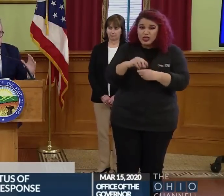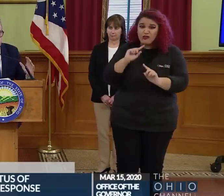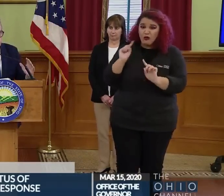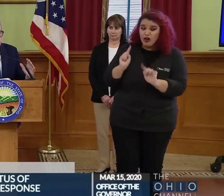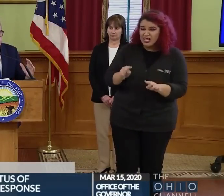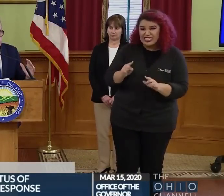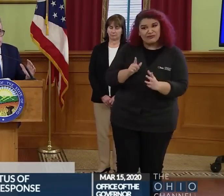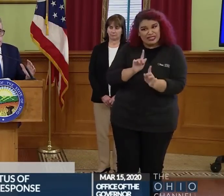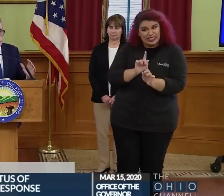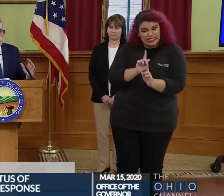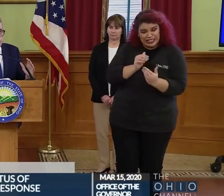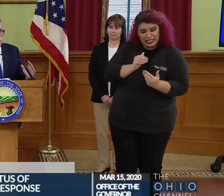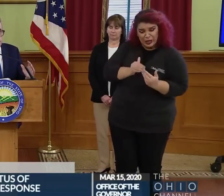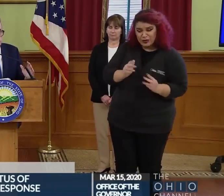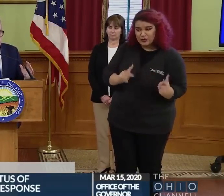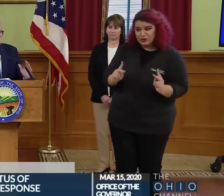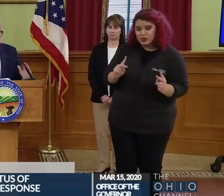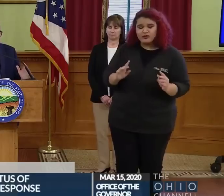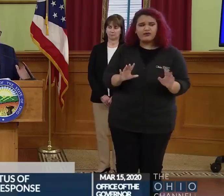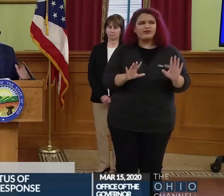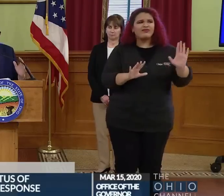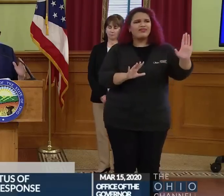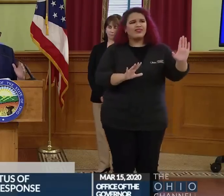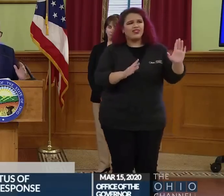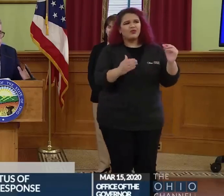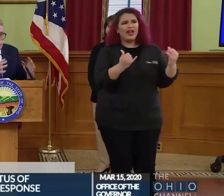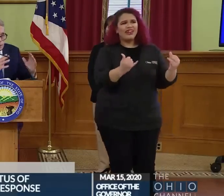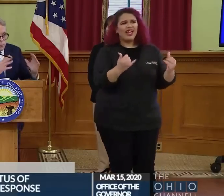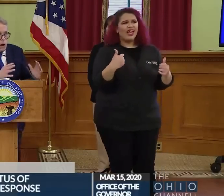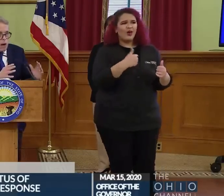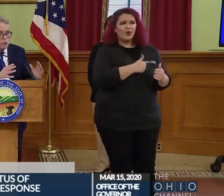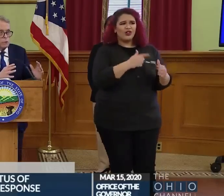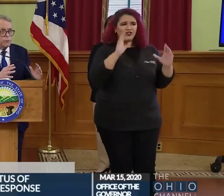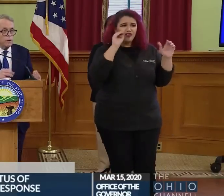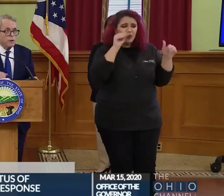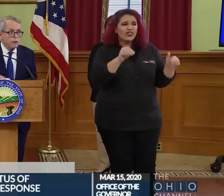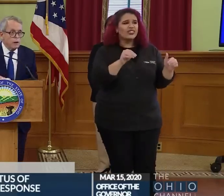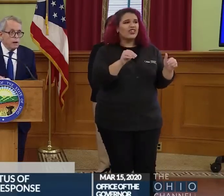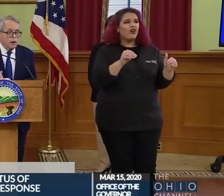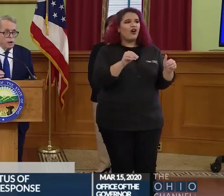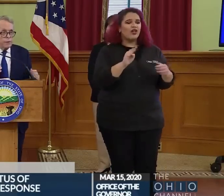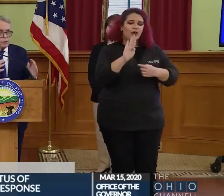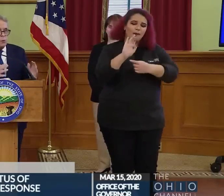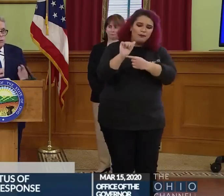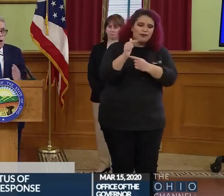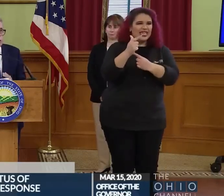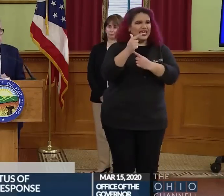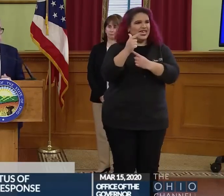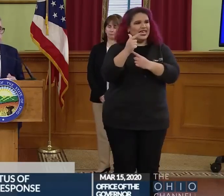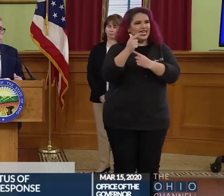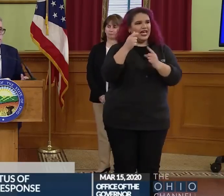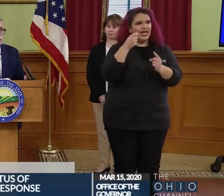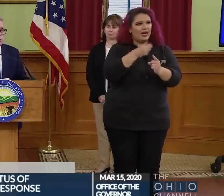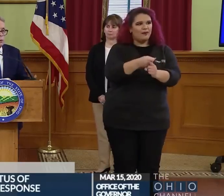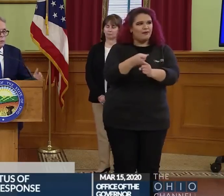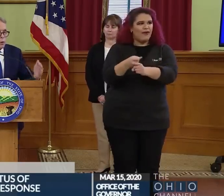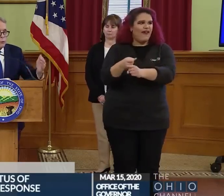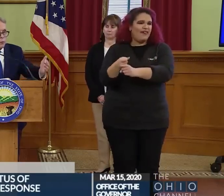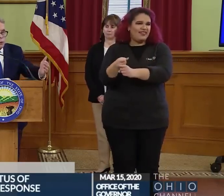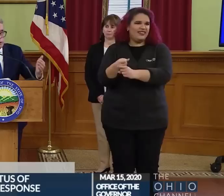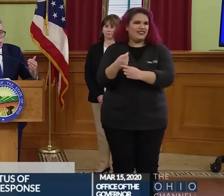big things where we get the most impact, and that's what we've done.